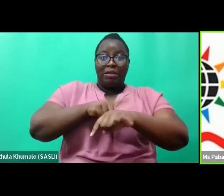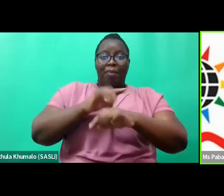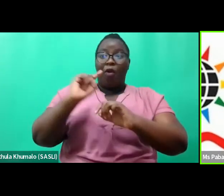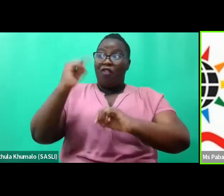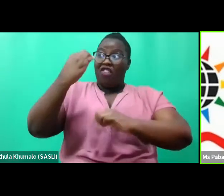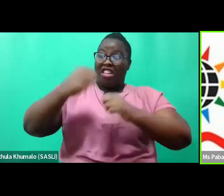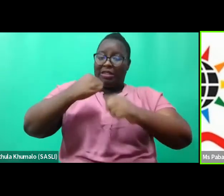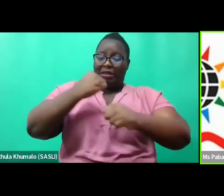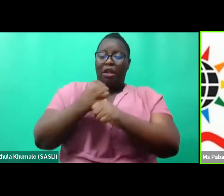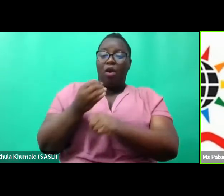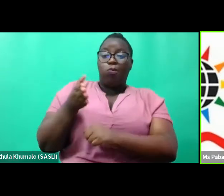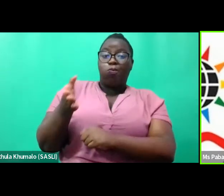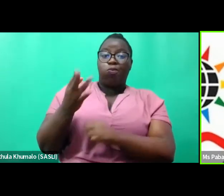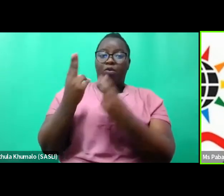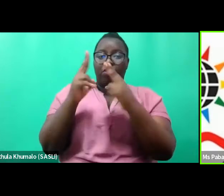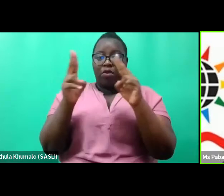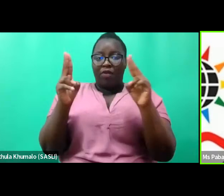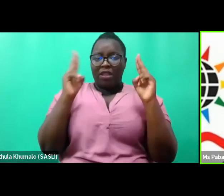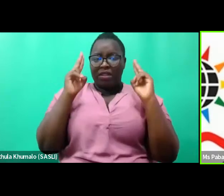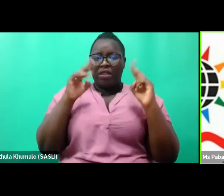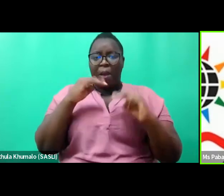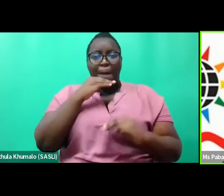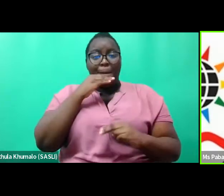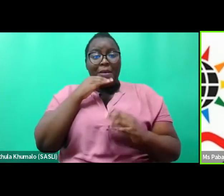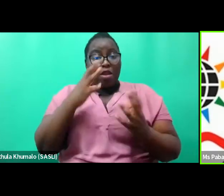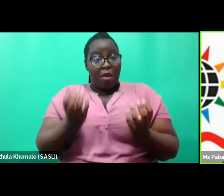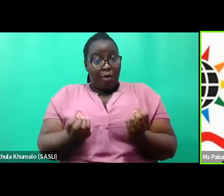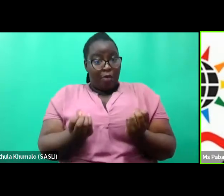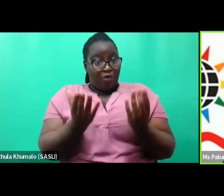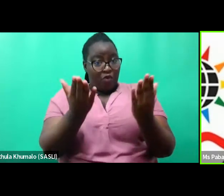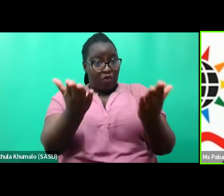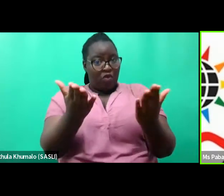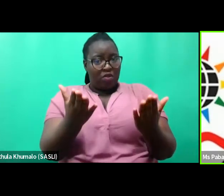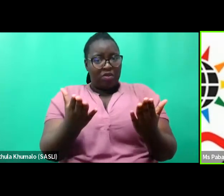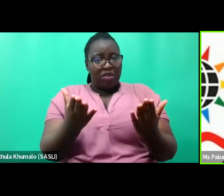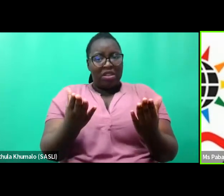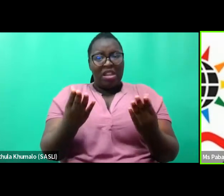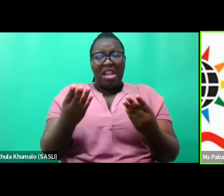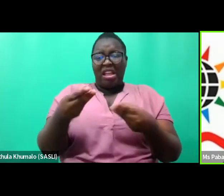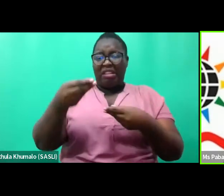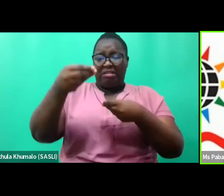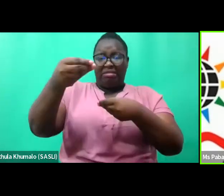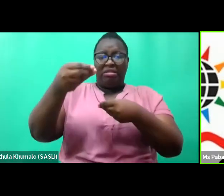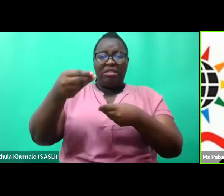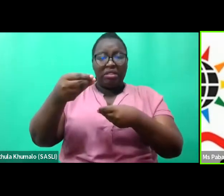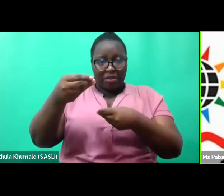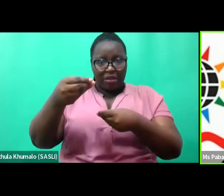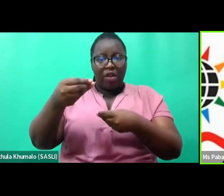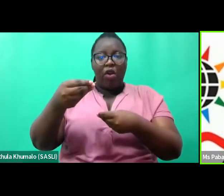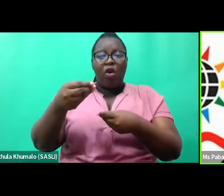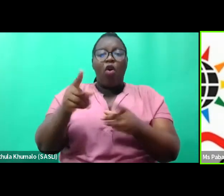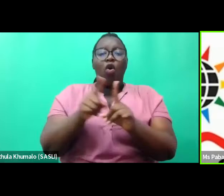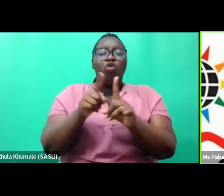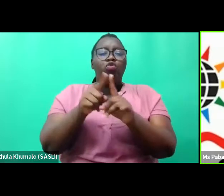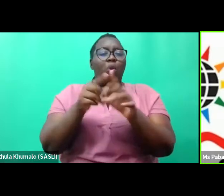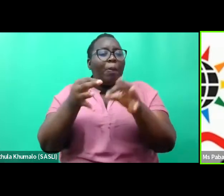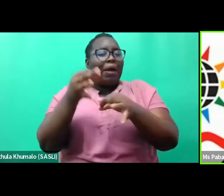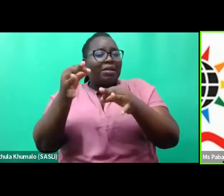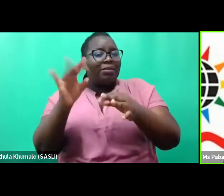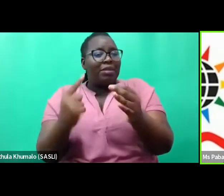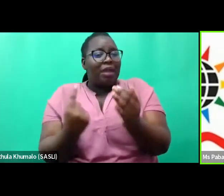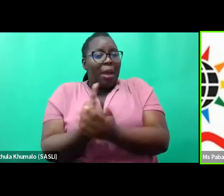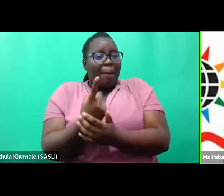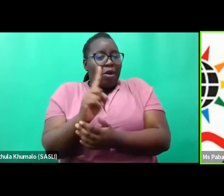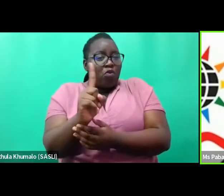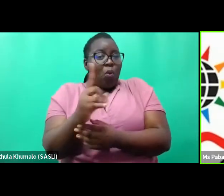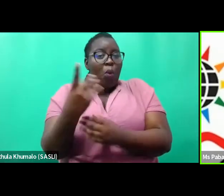study, they are not provided hard copy materials of what is going to happen on that day.